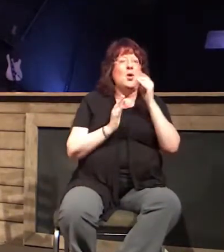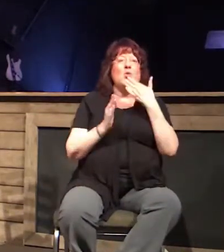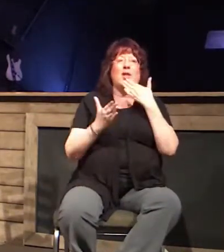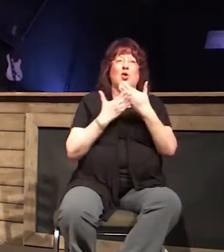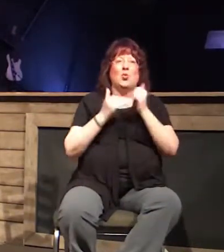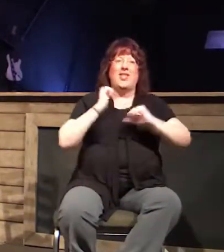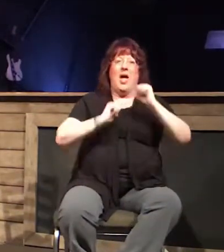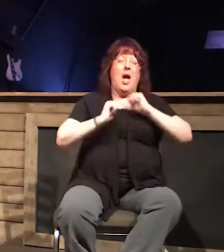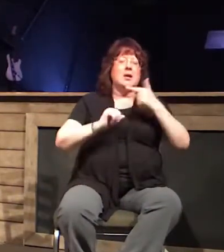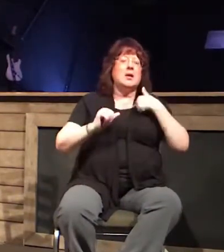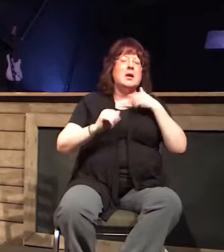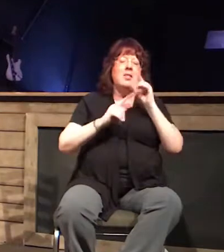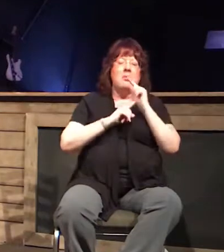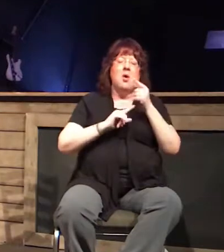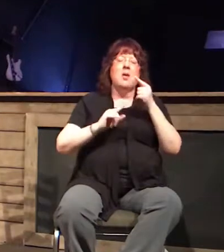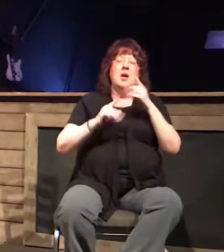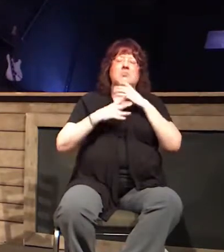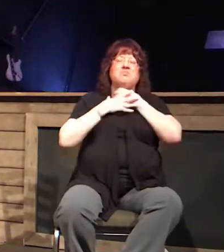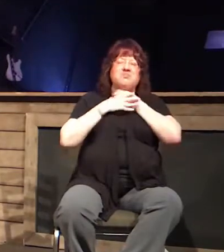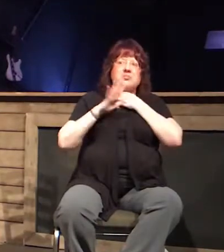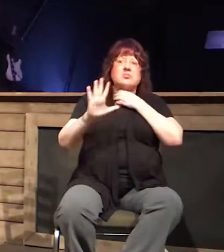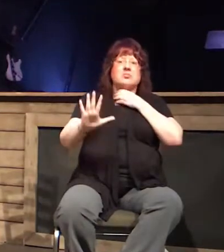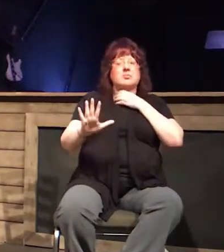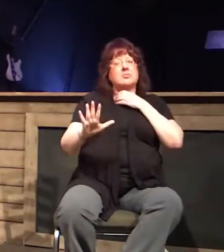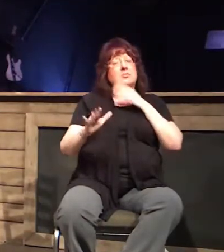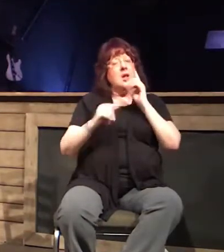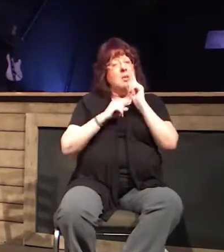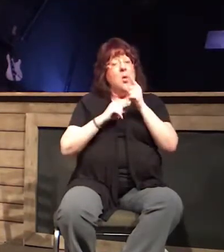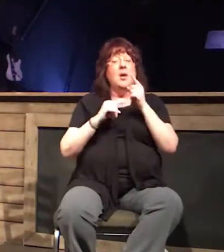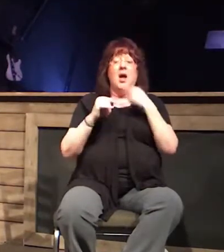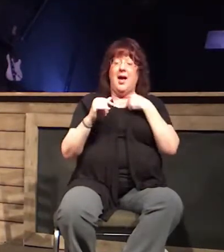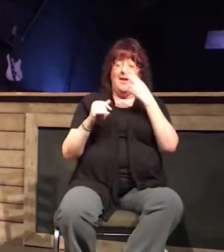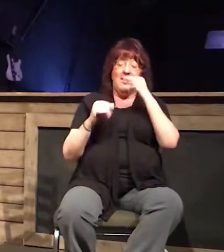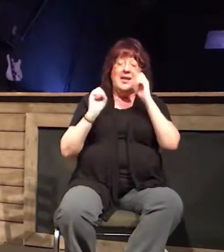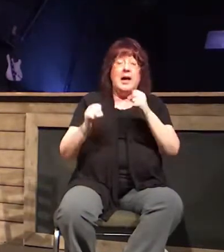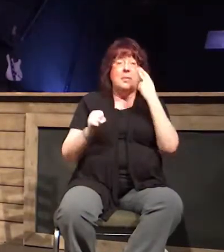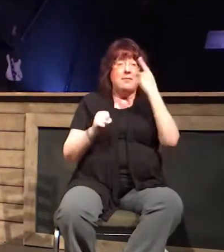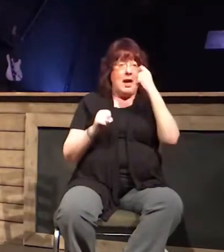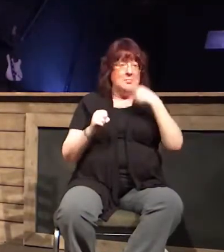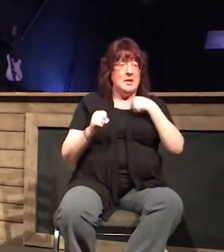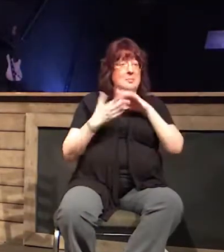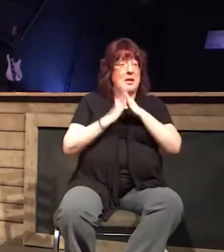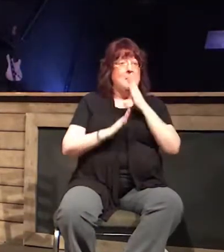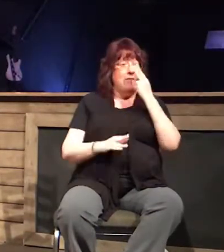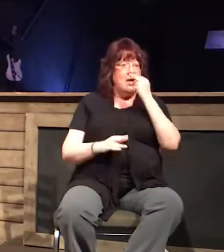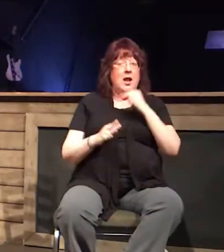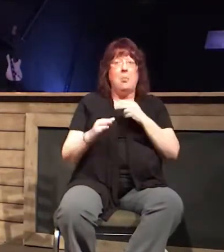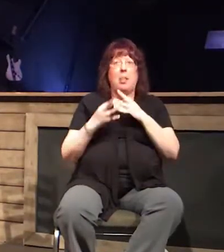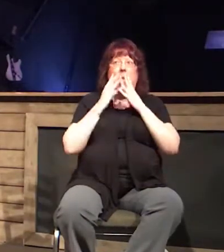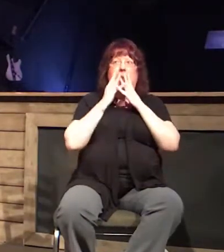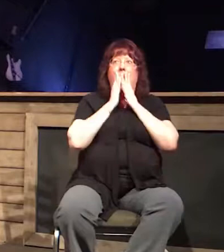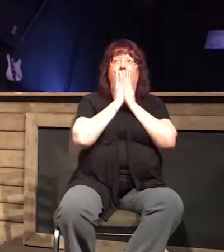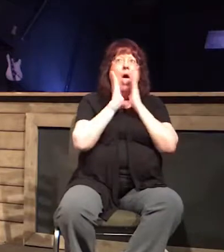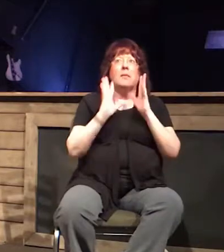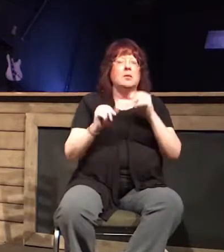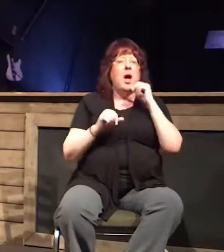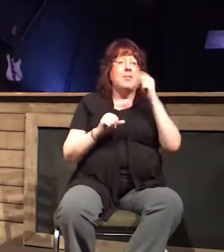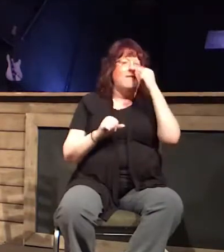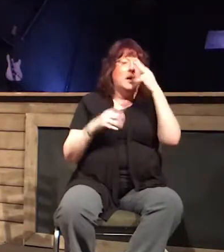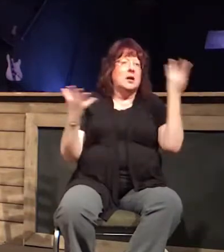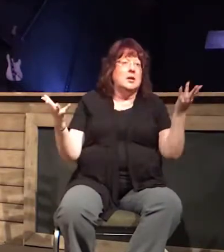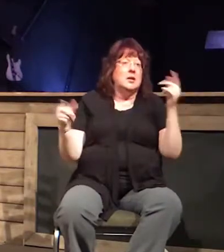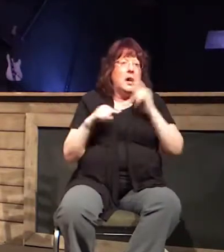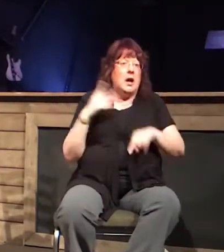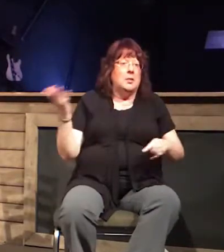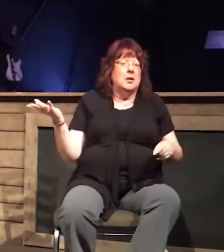real good with acting. In the moment, I get choked up, and in the moment, I can be funny, but if you ask me to be funny, I go, I'm not funny, okay?